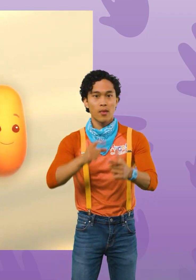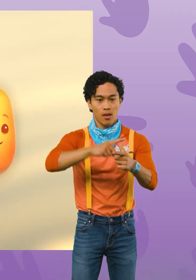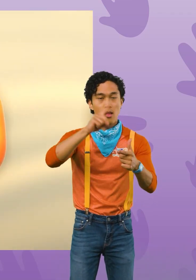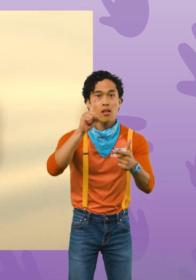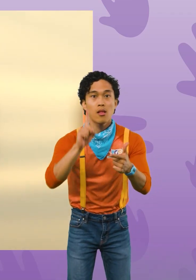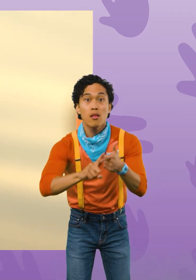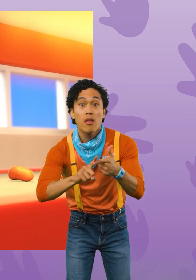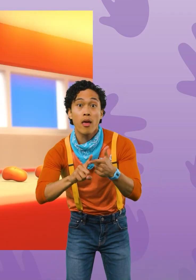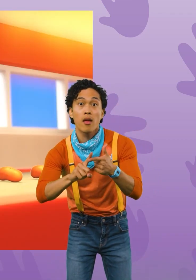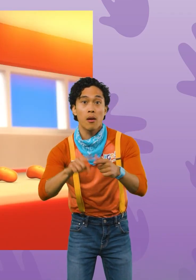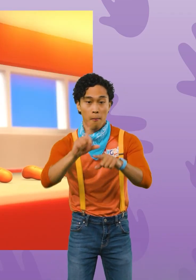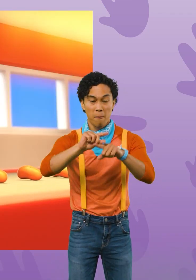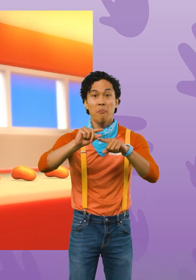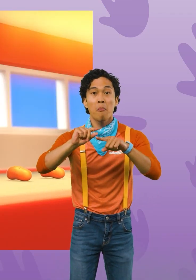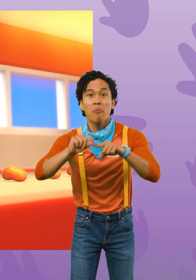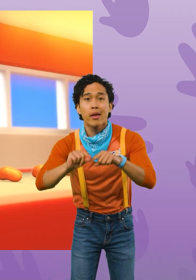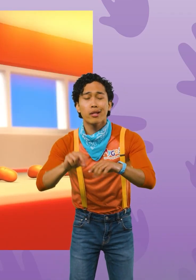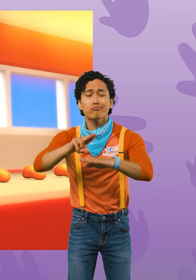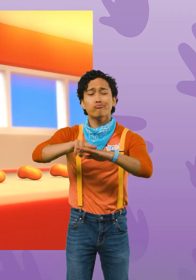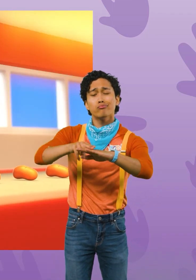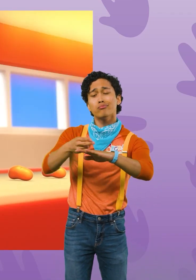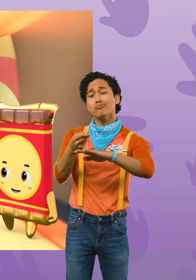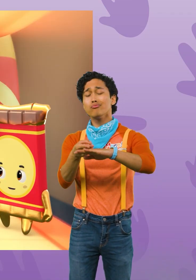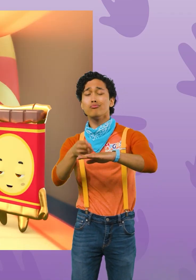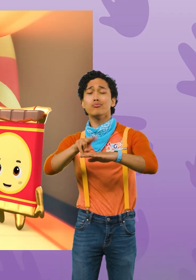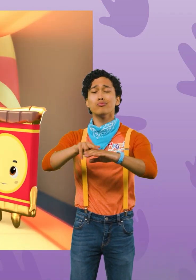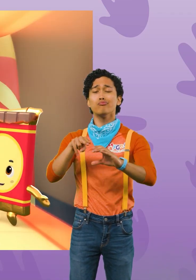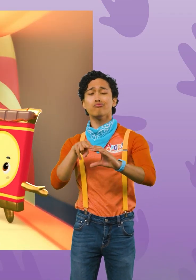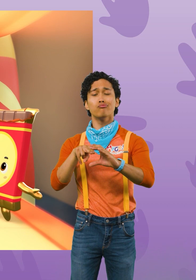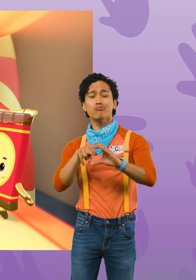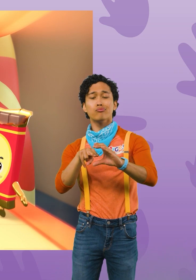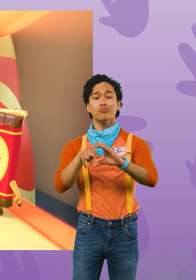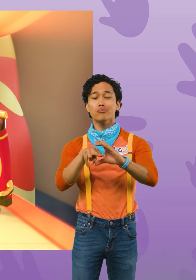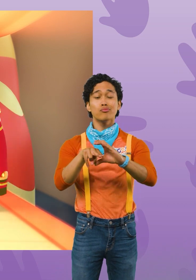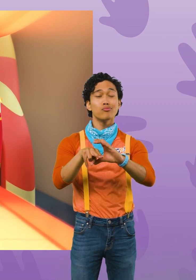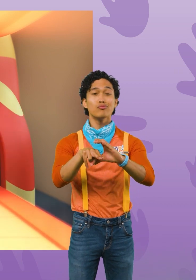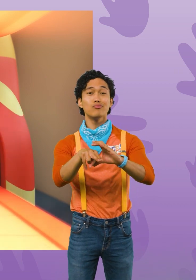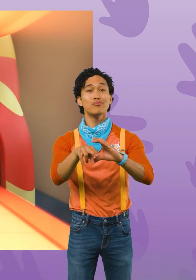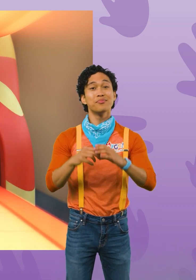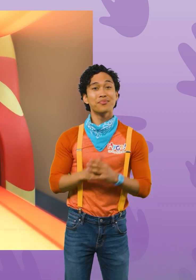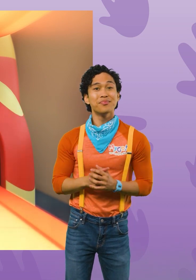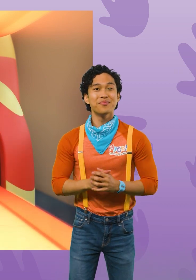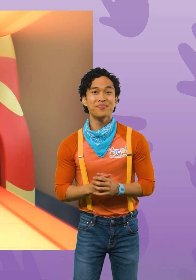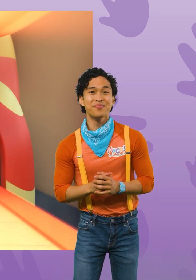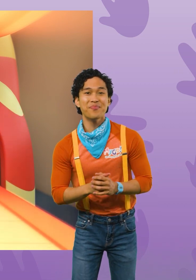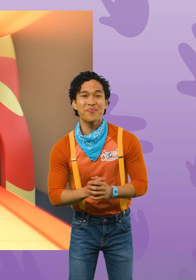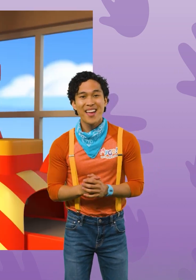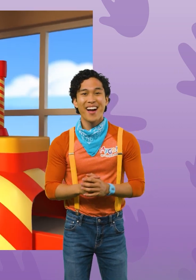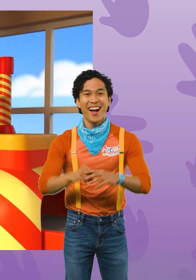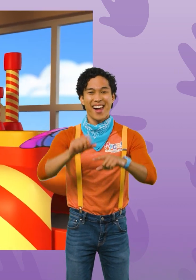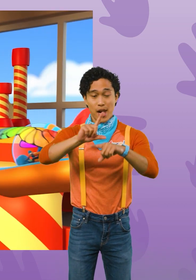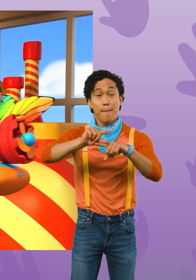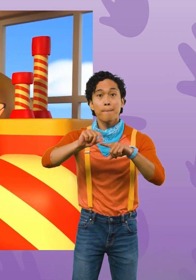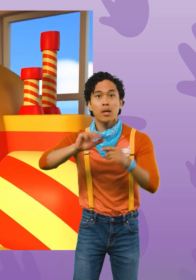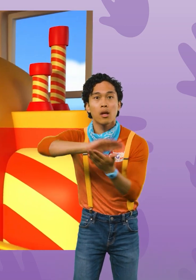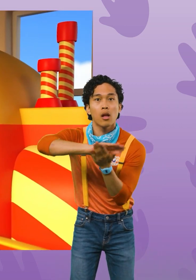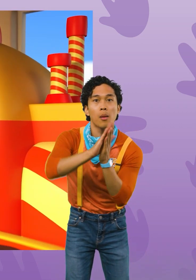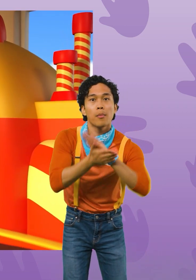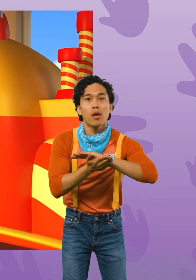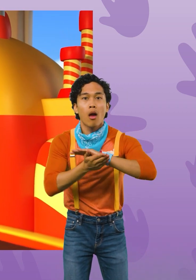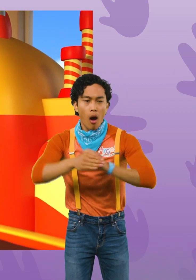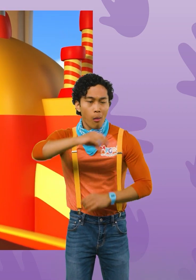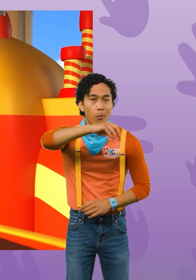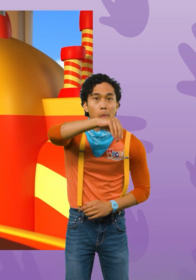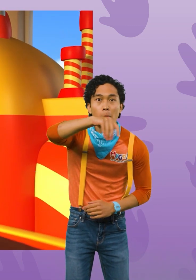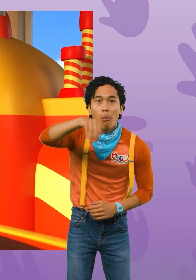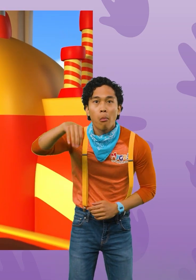Next, our beans get roasty and toasty. Then they get made into teeny-weeny beans. Our bean